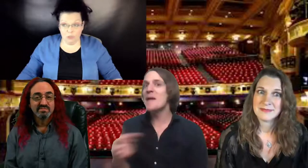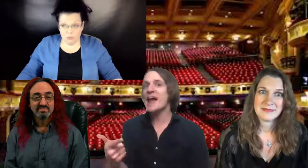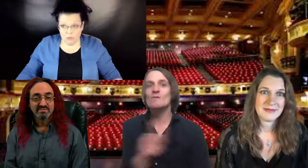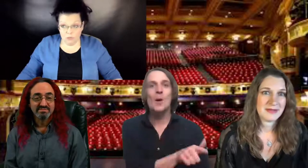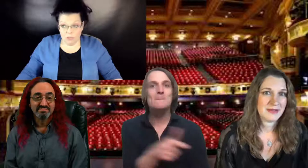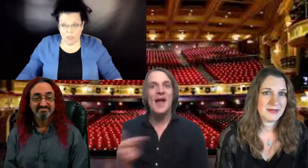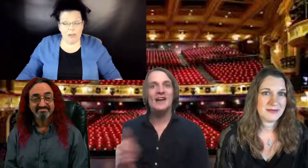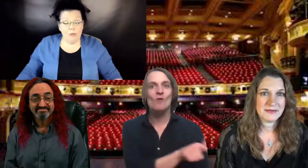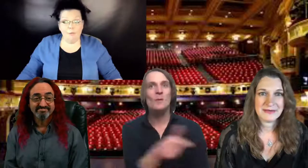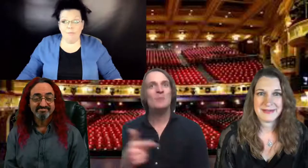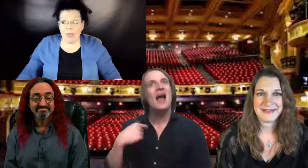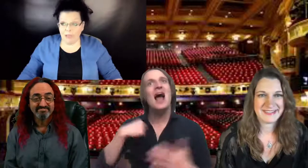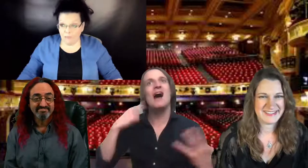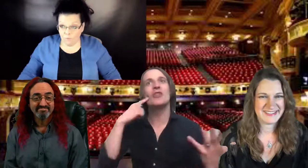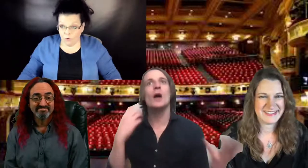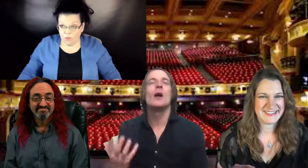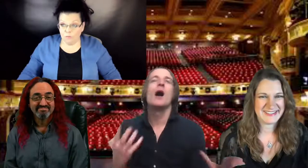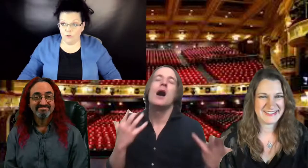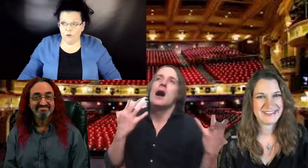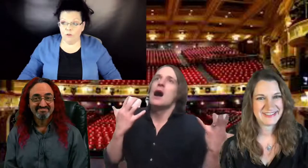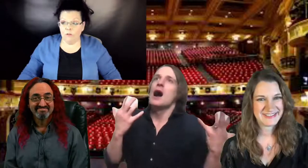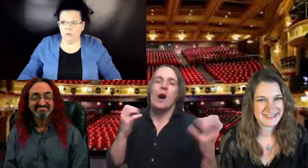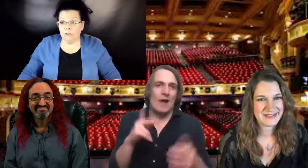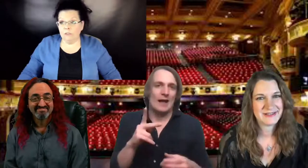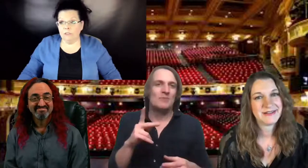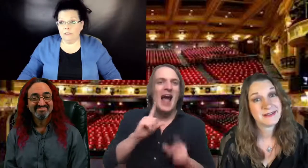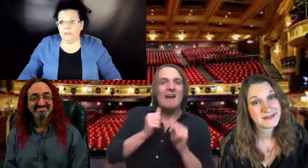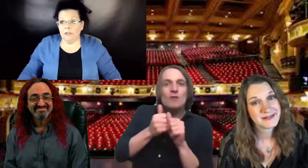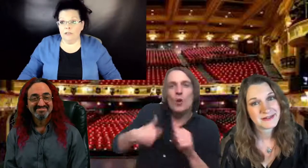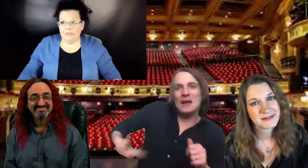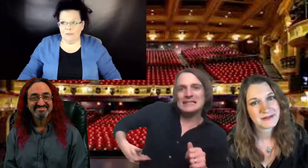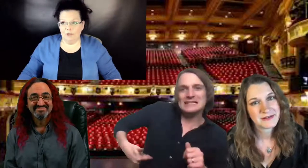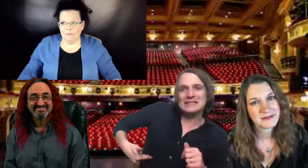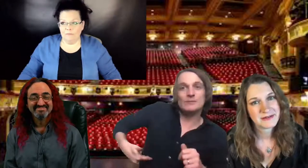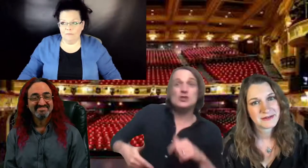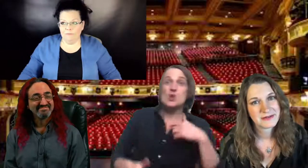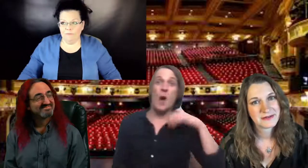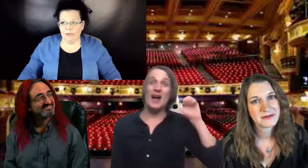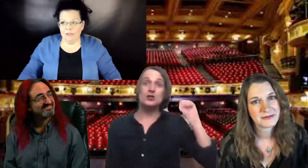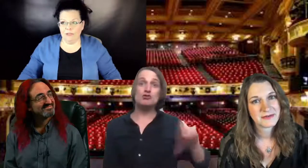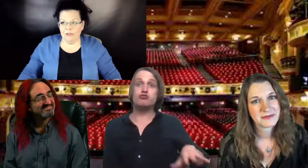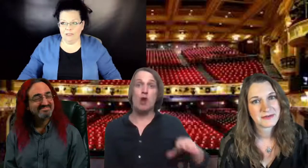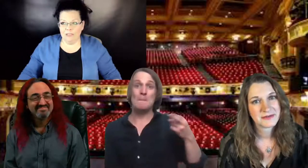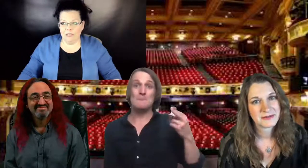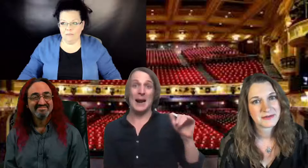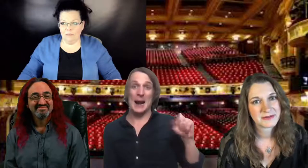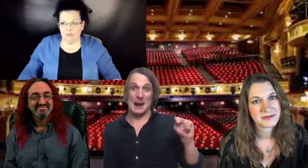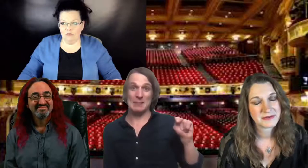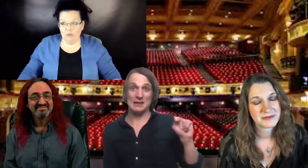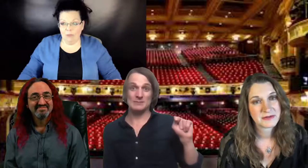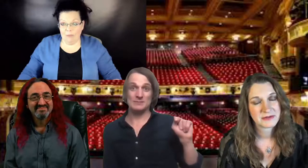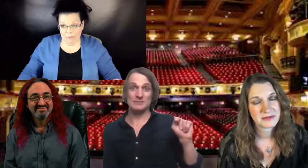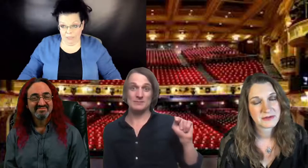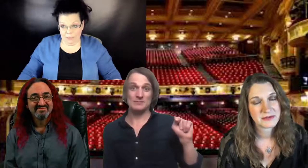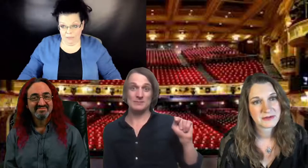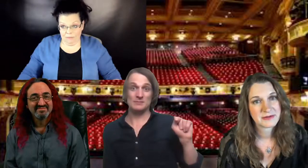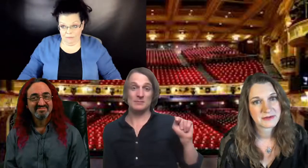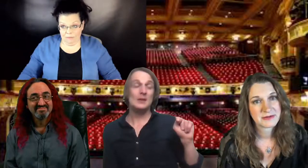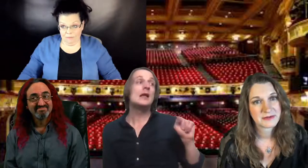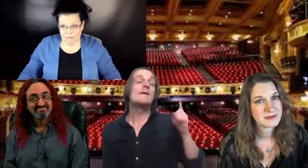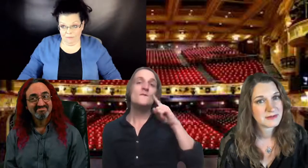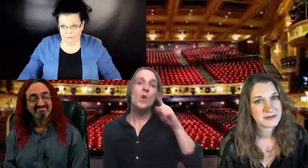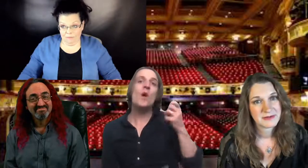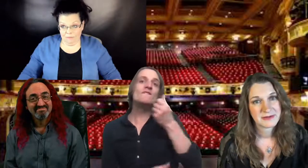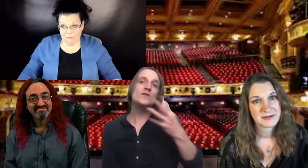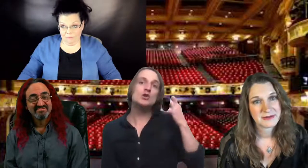I choose? And I went back and forth I said, well, my gut is telling me to drop Hamlet